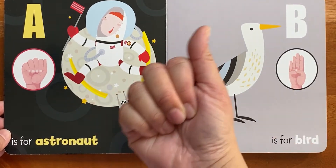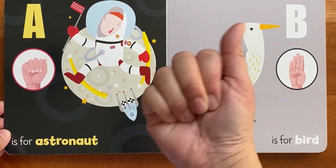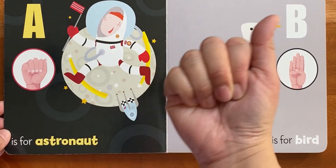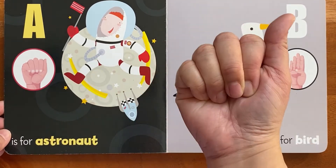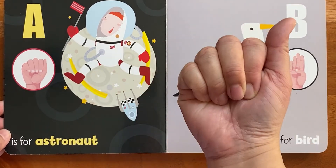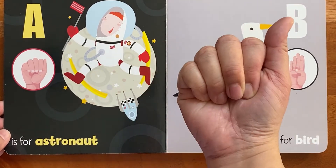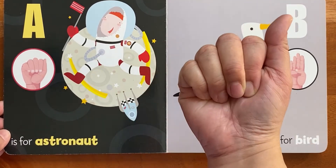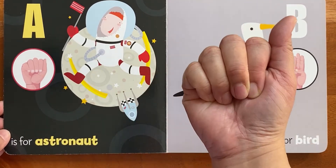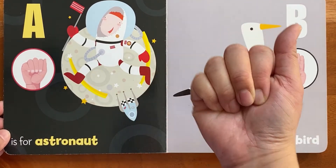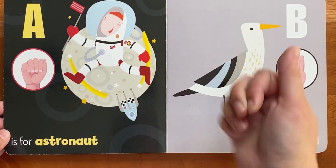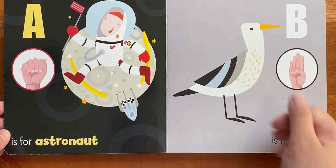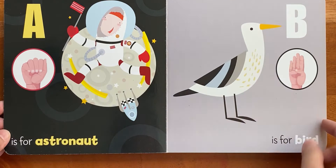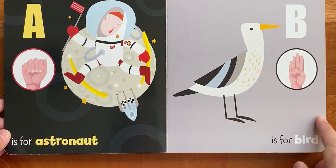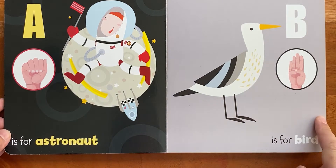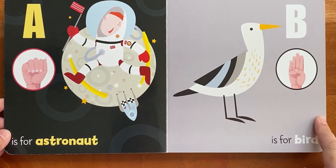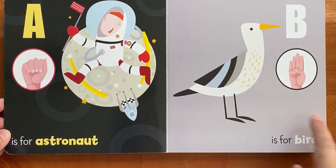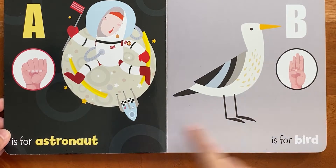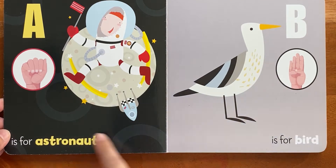A is for astronaut.